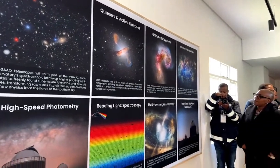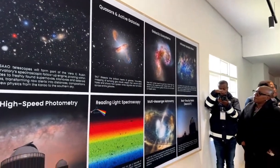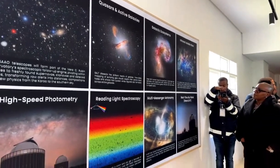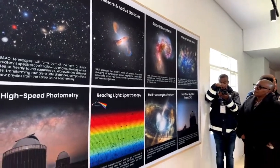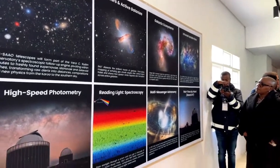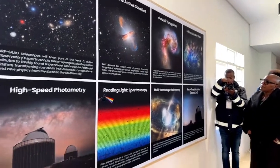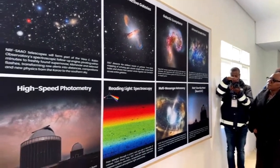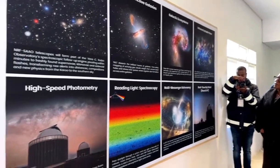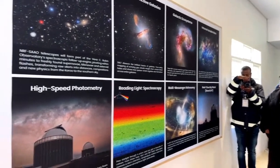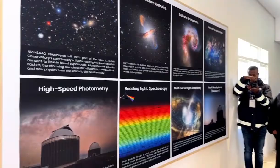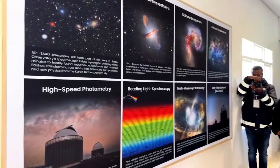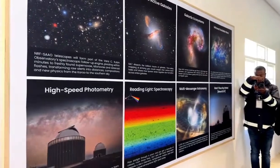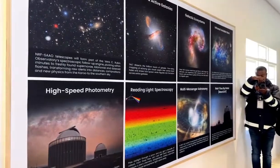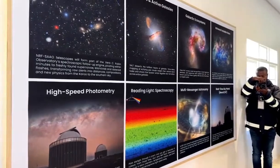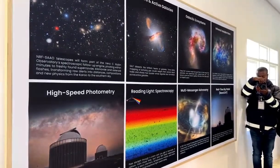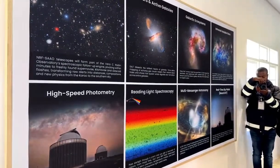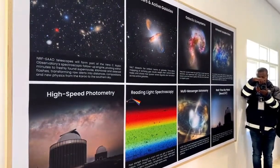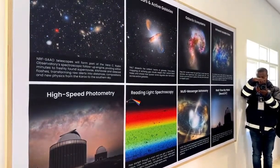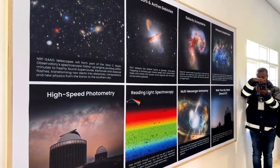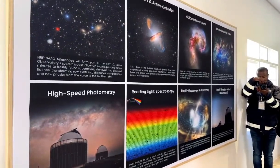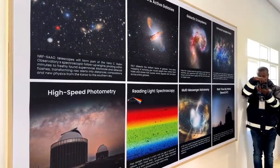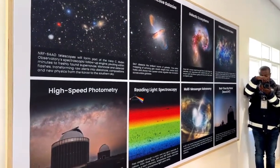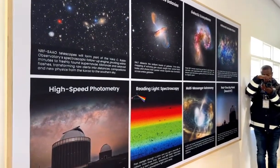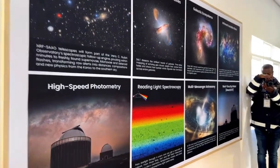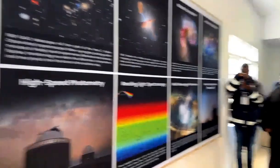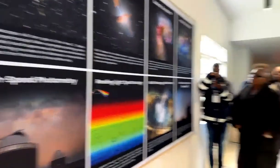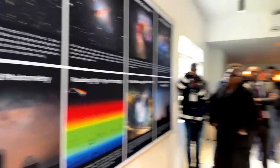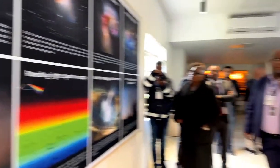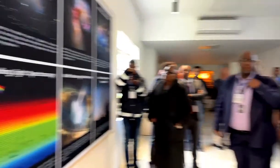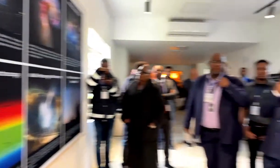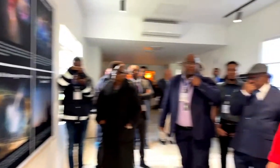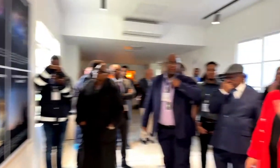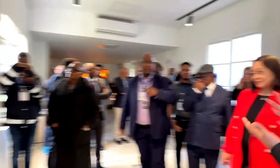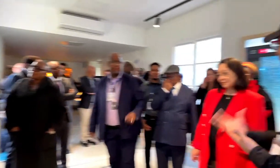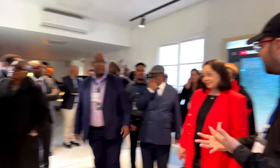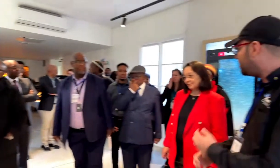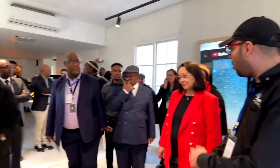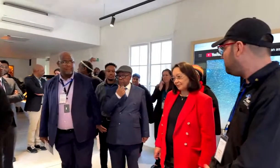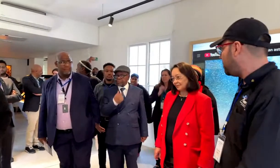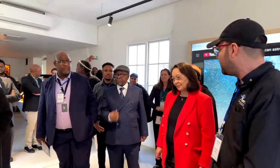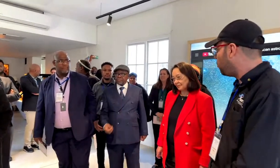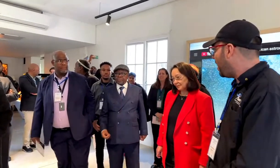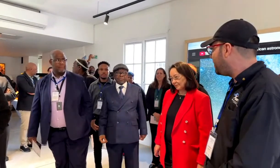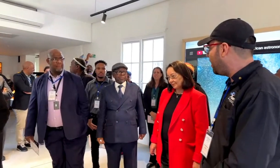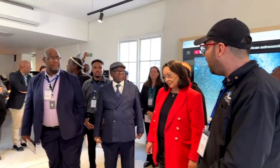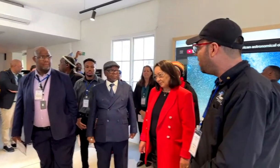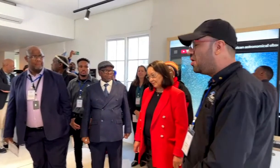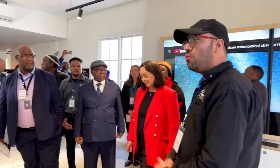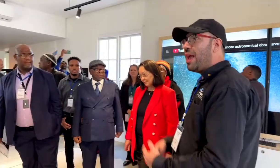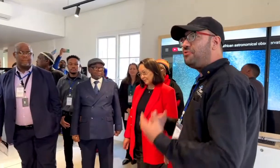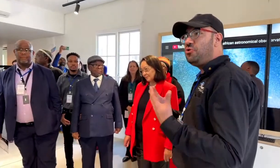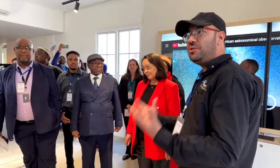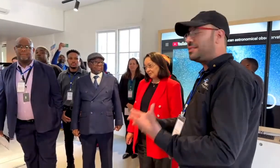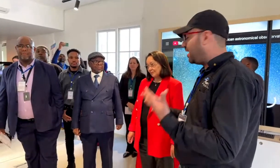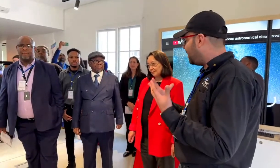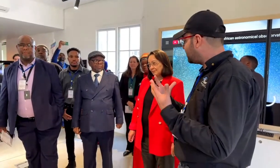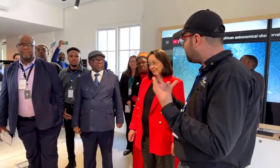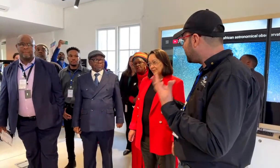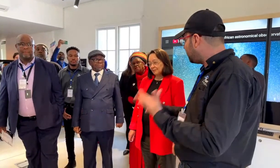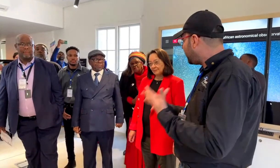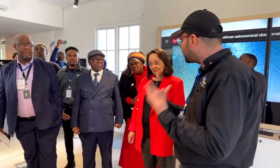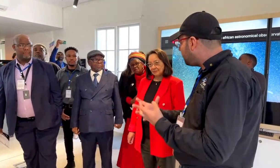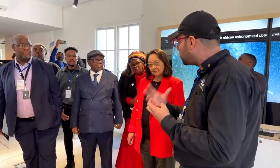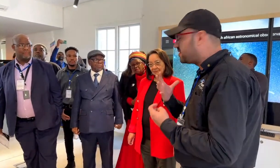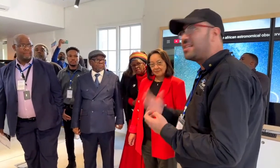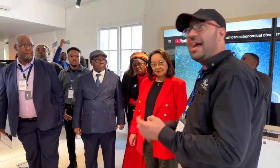There's not much science you can get from a pretty image, right? To understand what makes these objects the way they are, we have to do